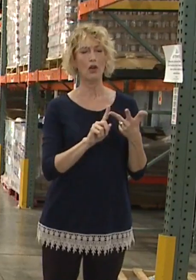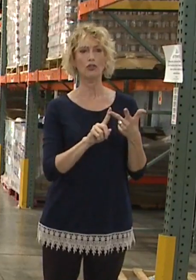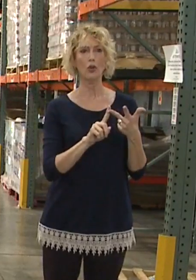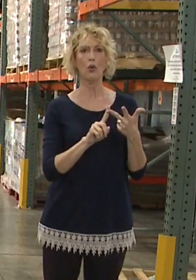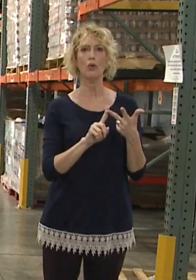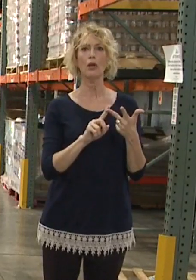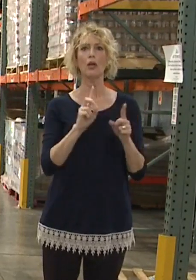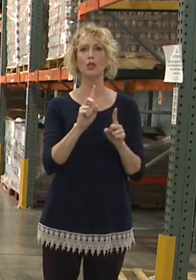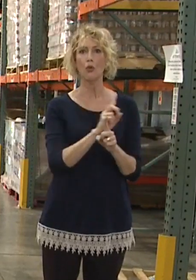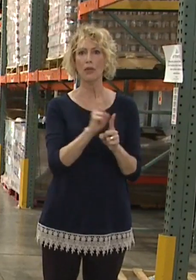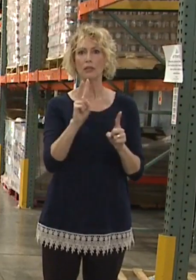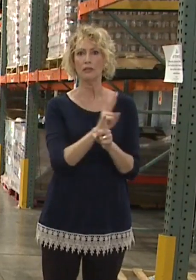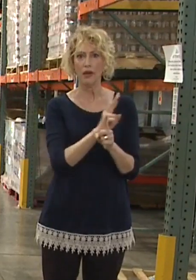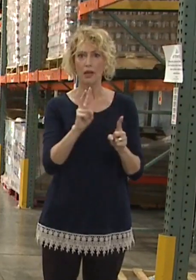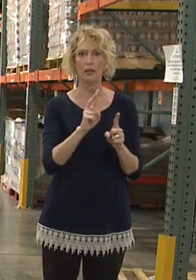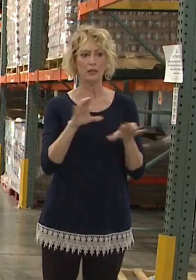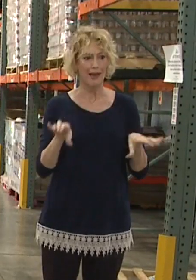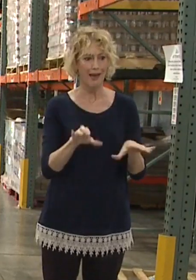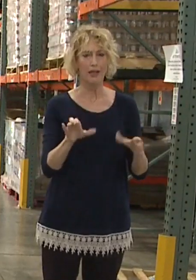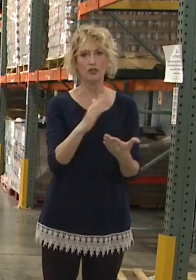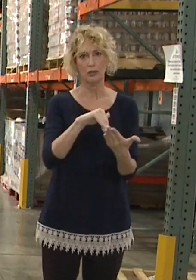the Domestic Violence Action Center,